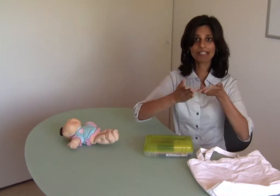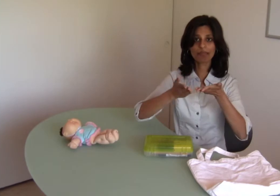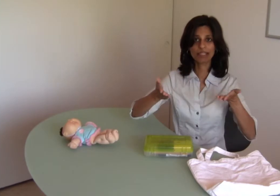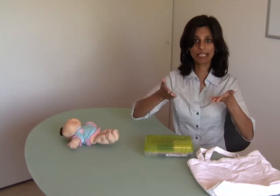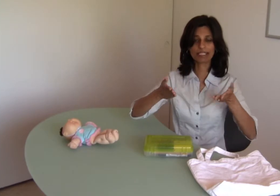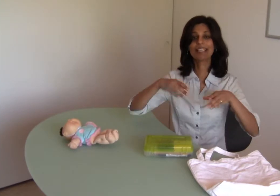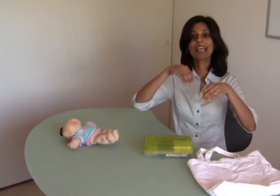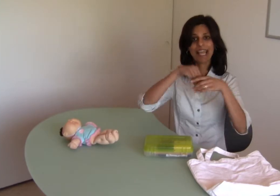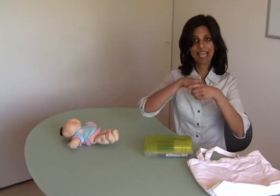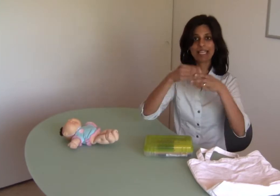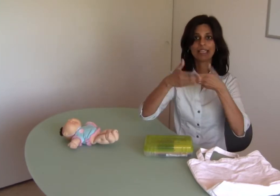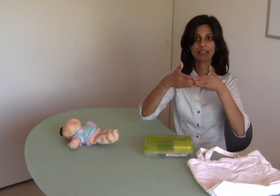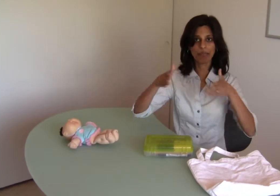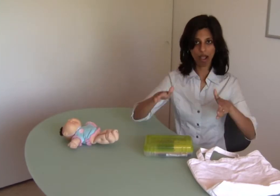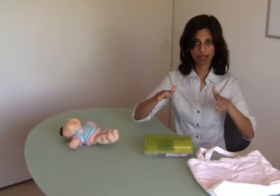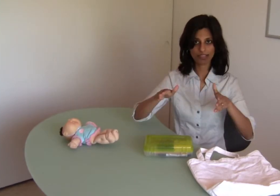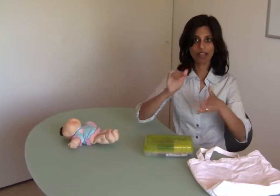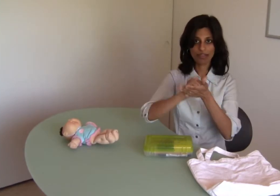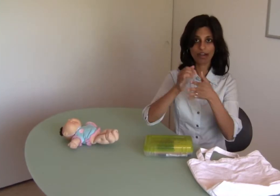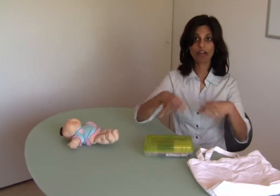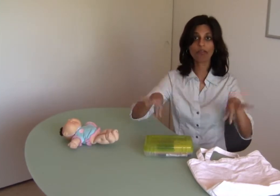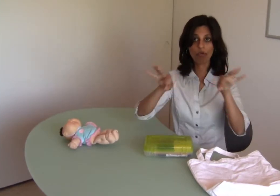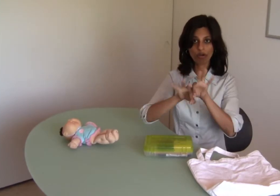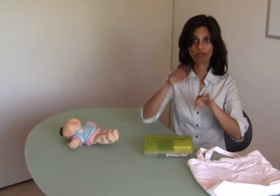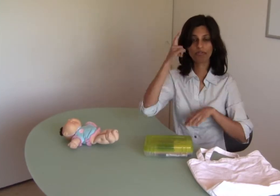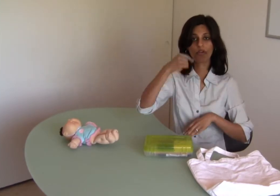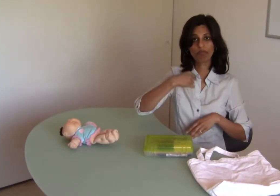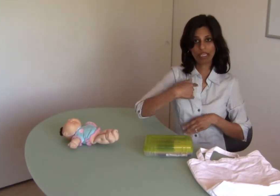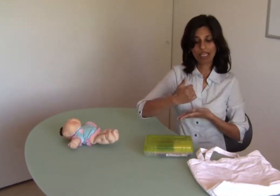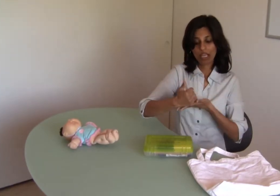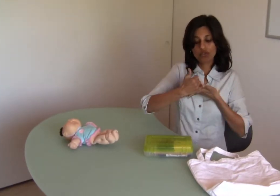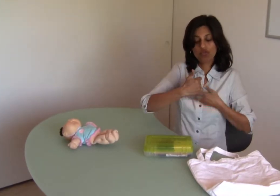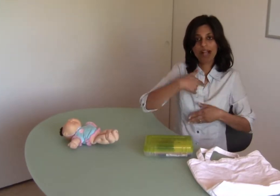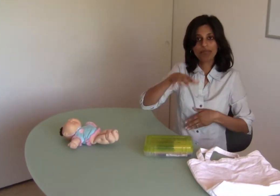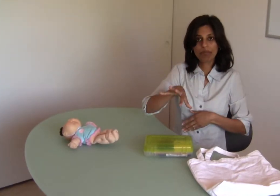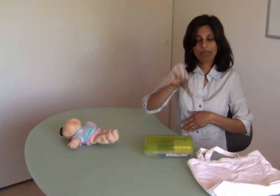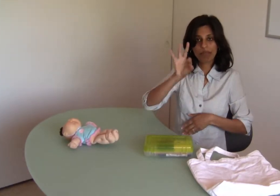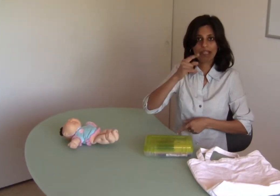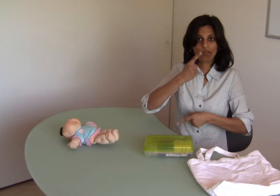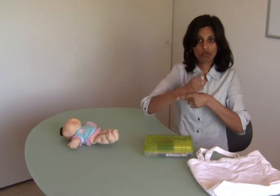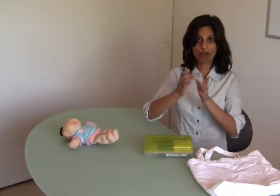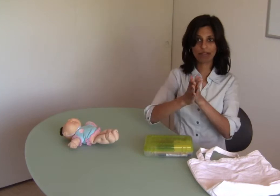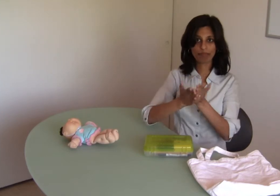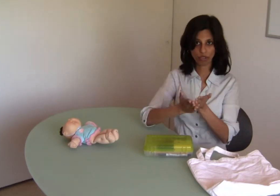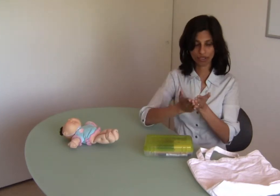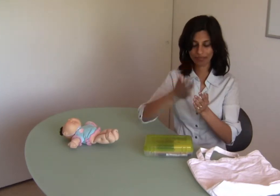some things in the box that are important for me to help me pick the right book.